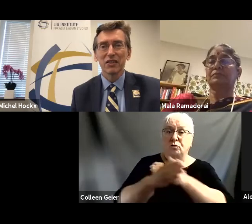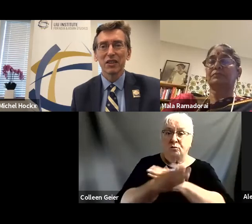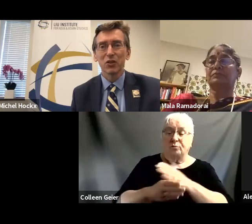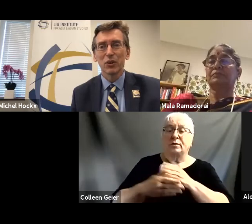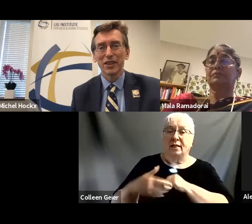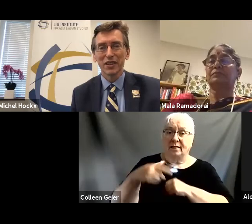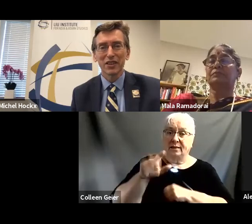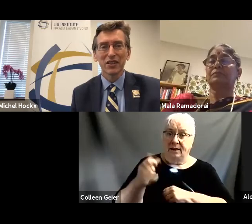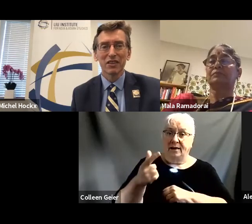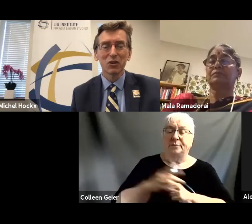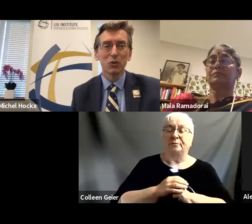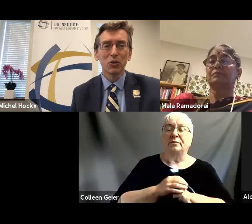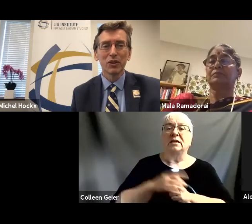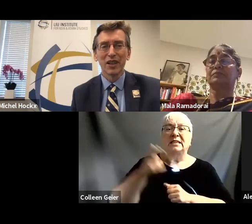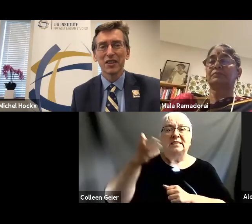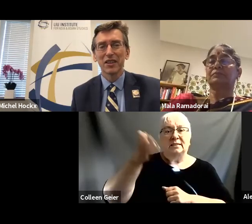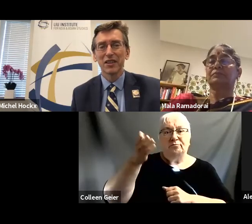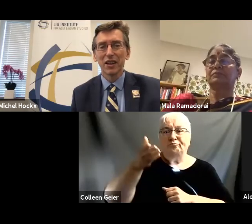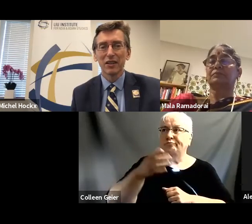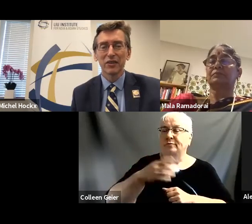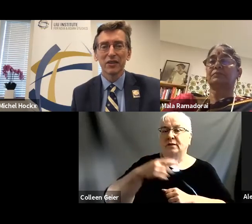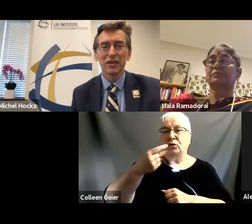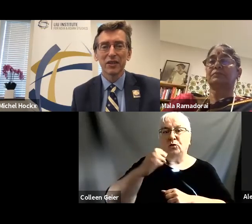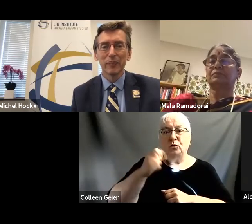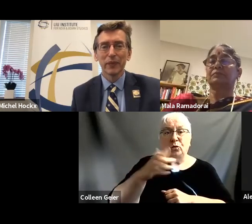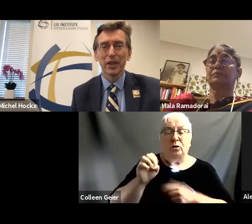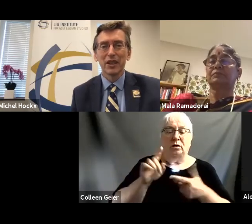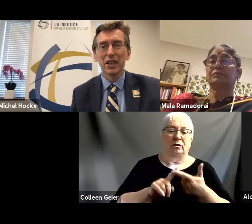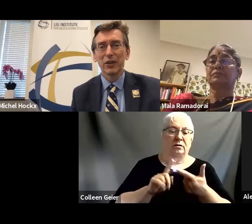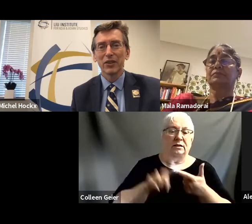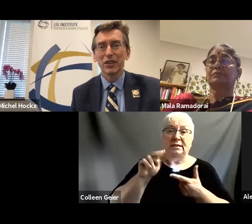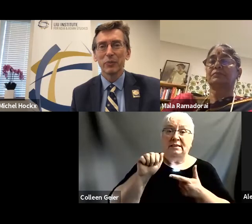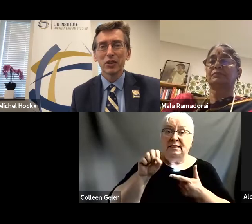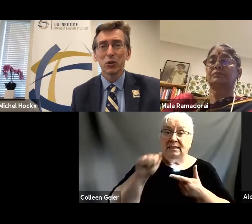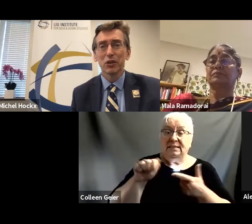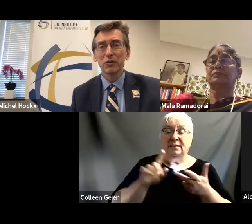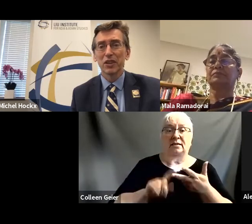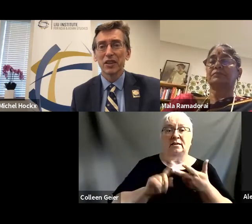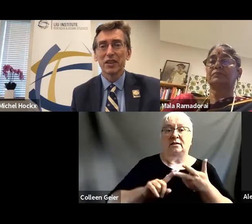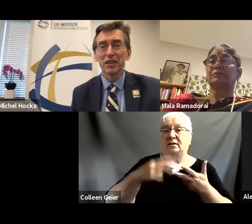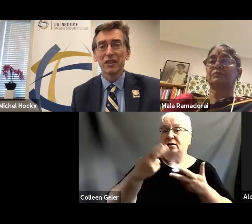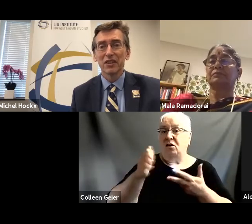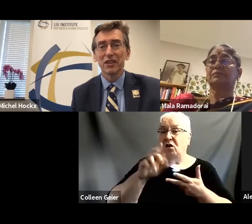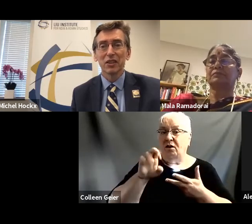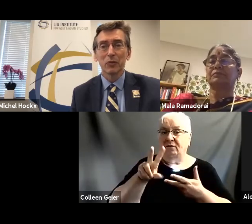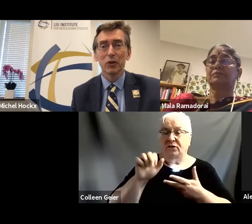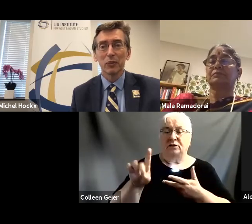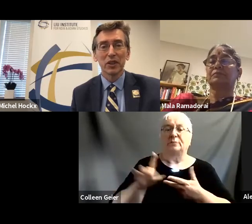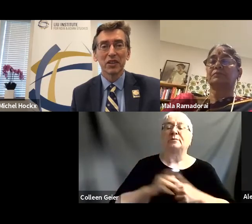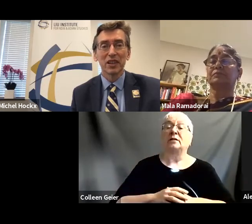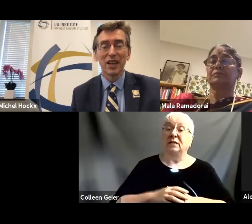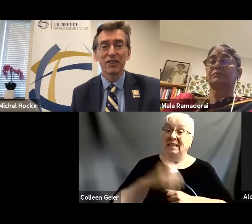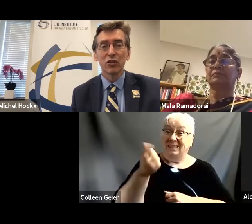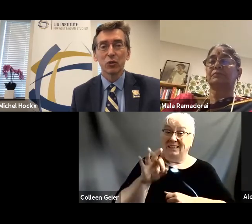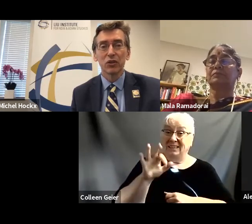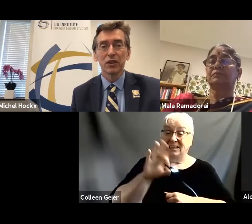lectured at such organizations as Google, NASA, and Harvard. He carried the Olympic torch for the 1996 Summer Olympics